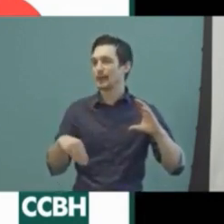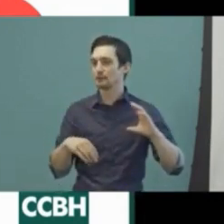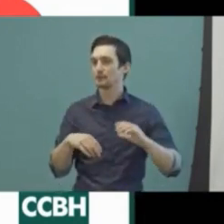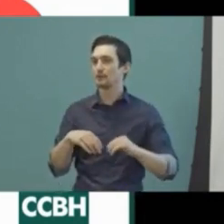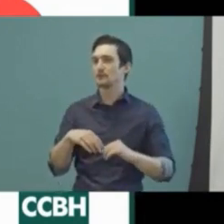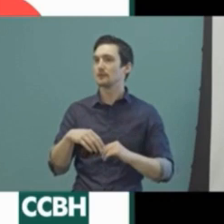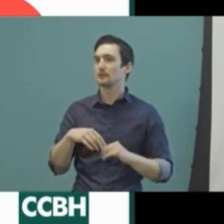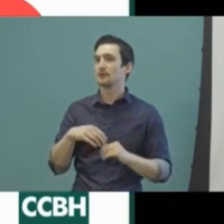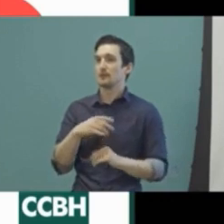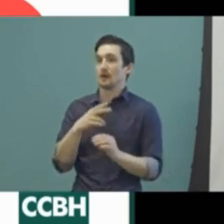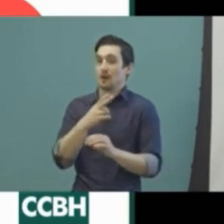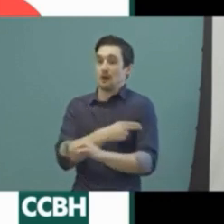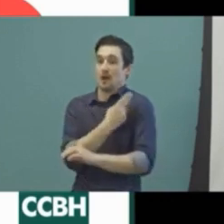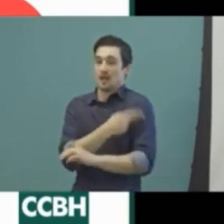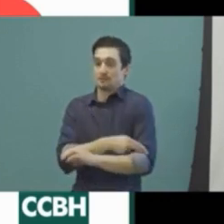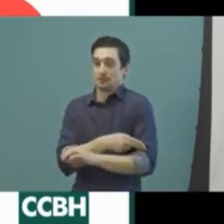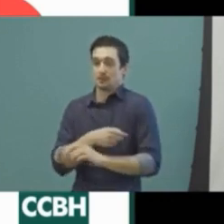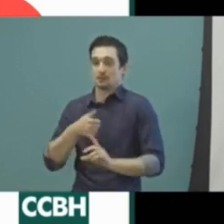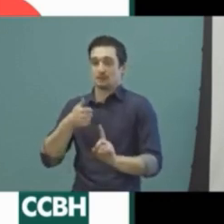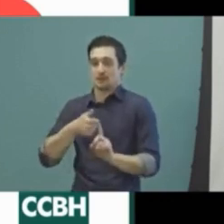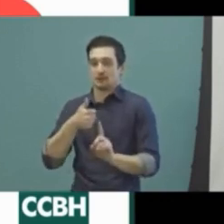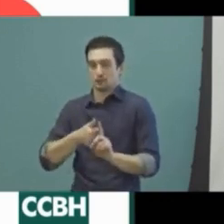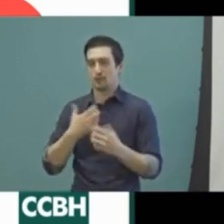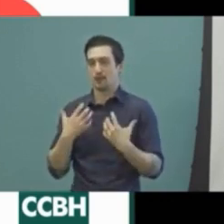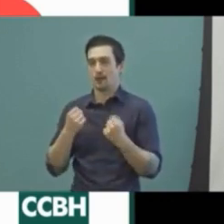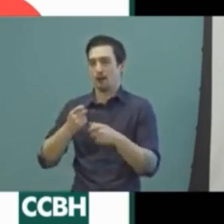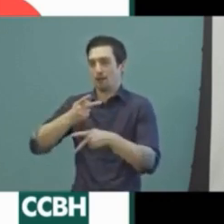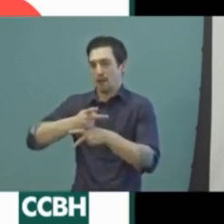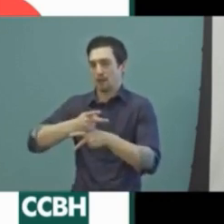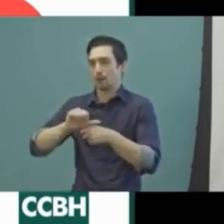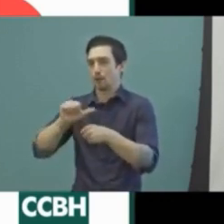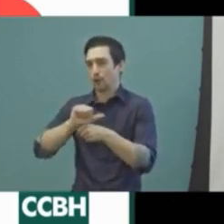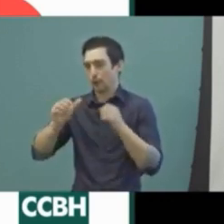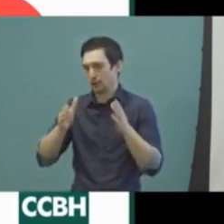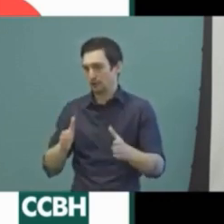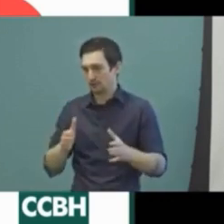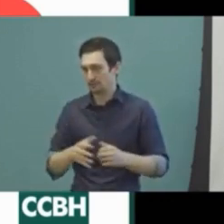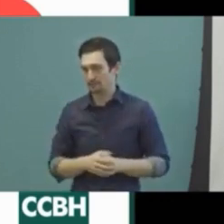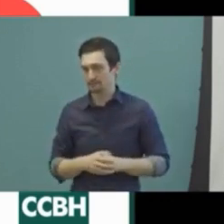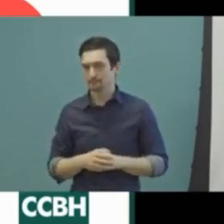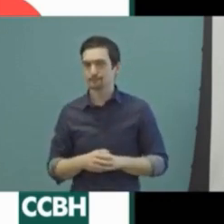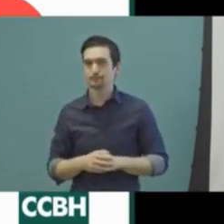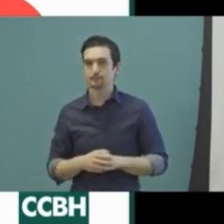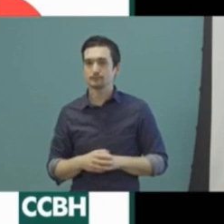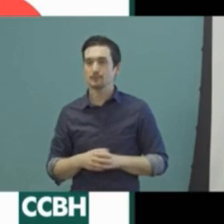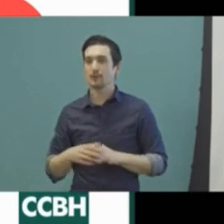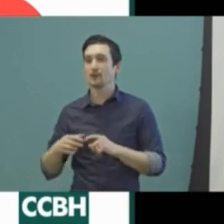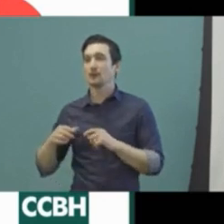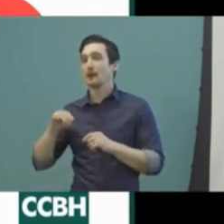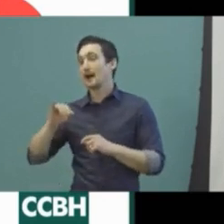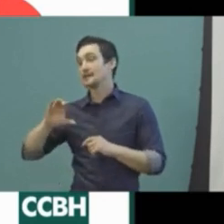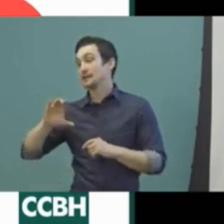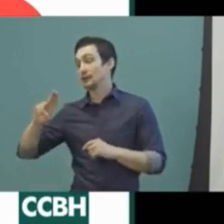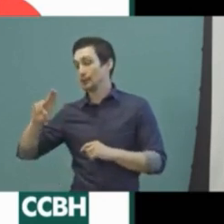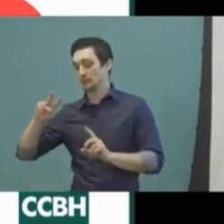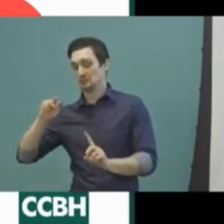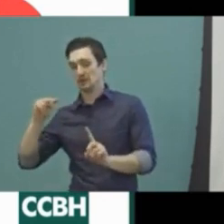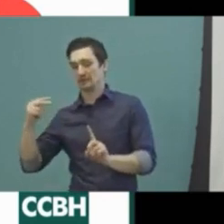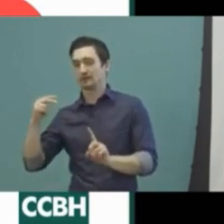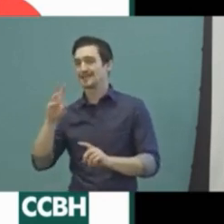those hospitalized of the cases were healthcare workers. And from an ICU admission